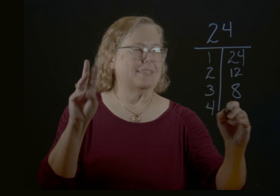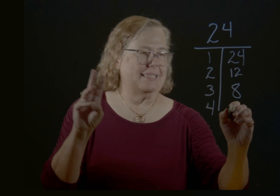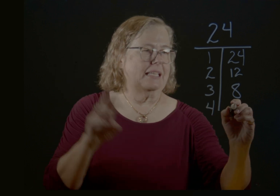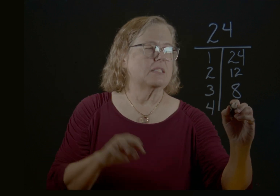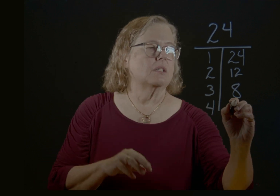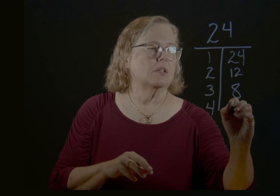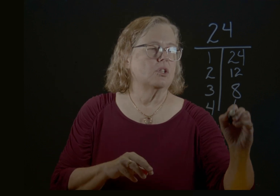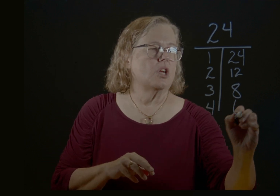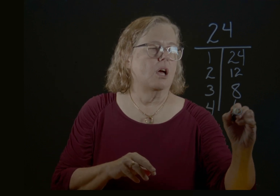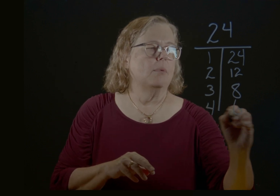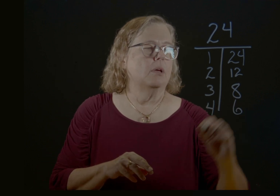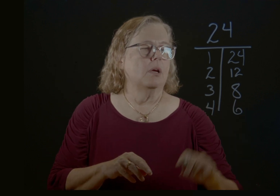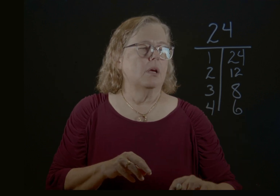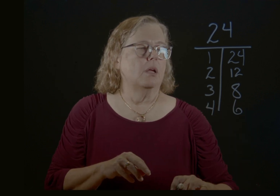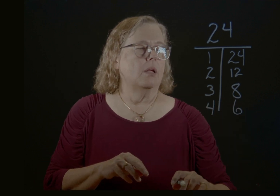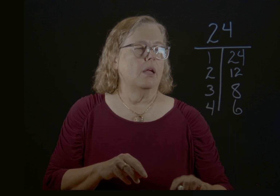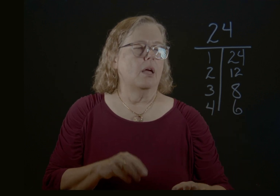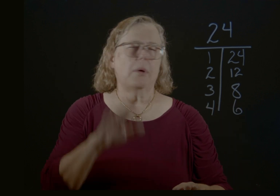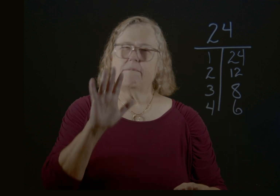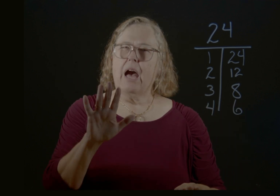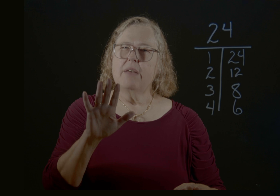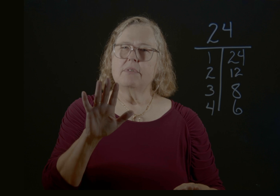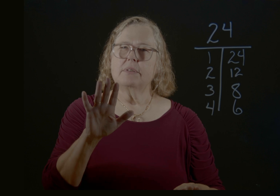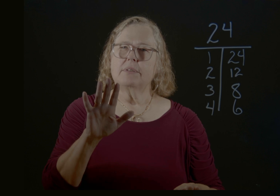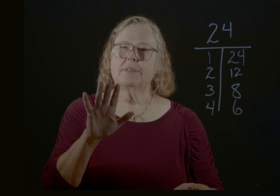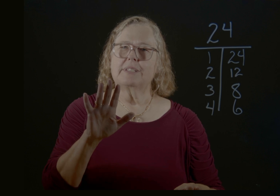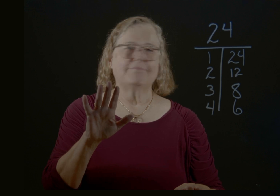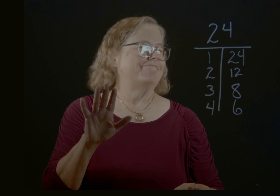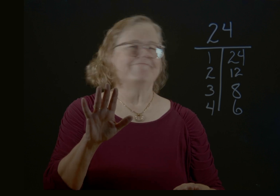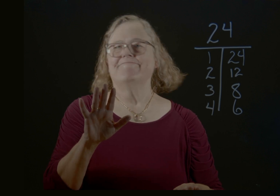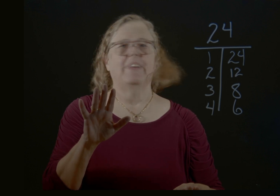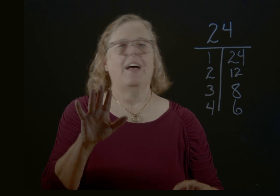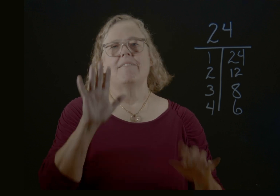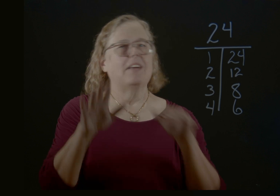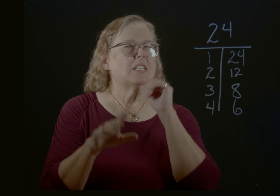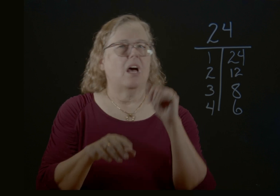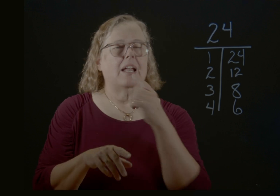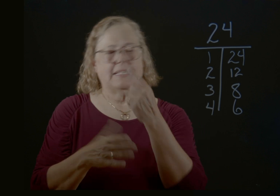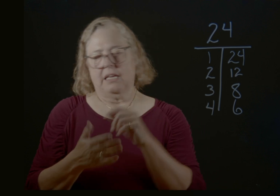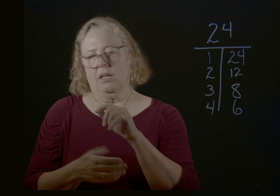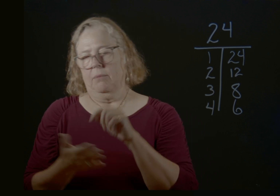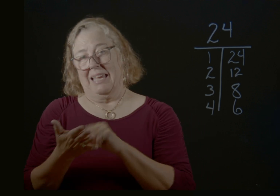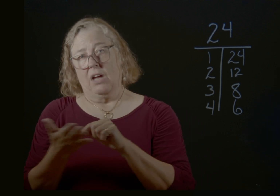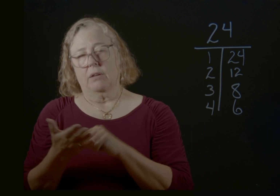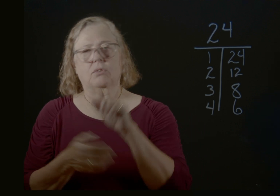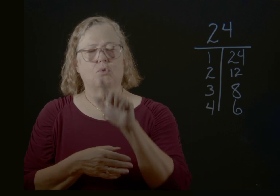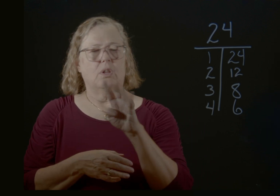How many times? Yeah, 6. What about 5? 5 does not go into 24. You can use a calculator. You can